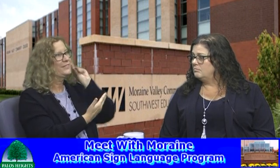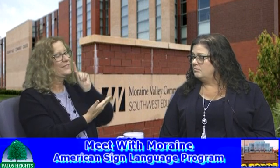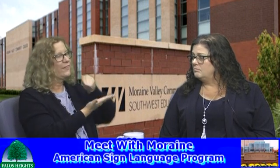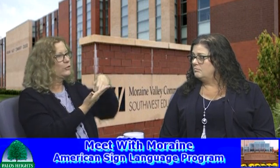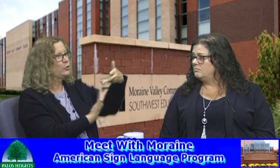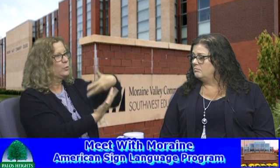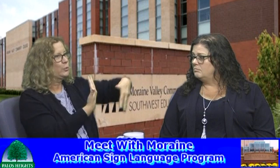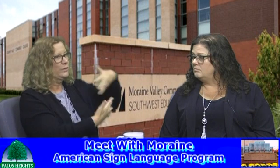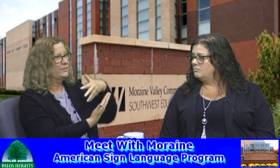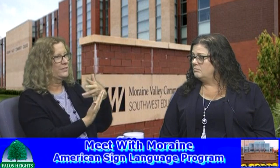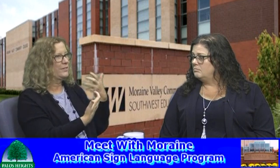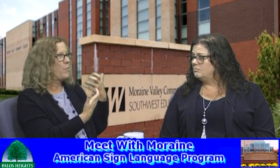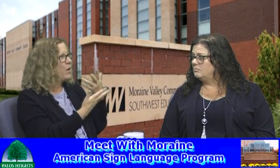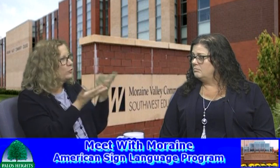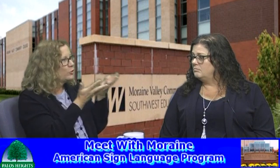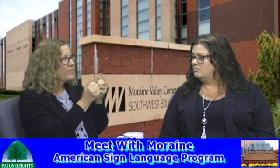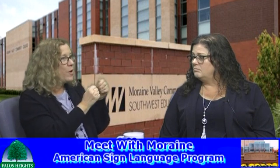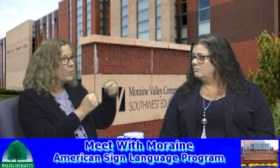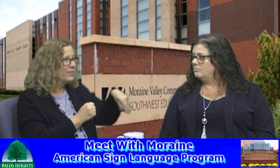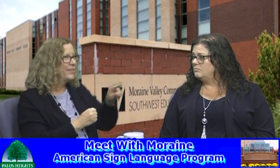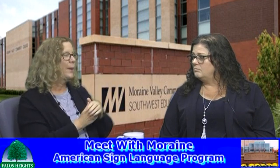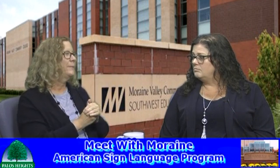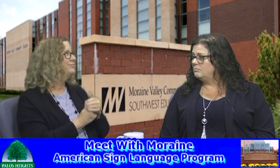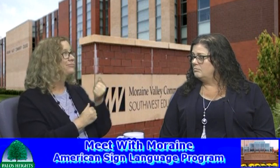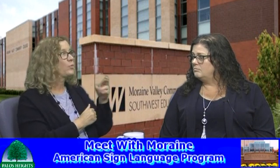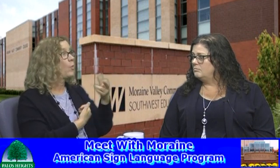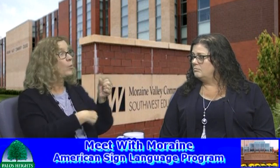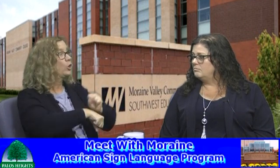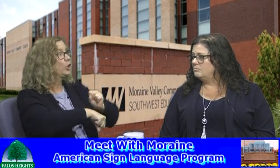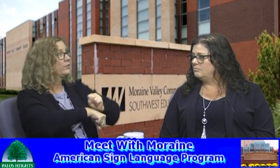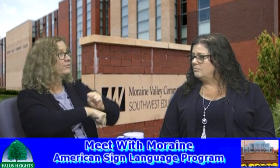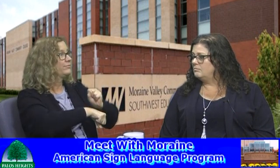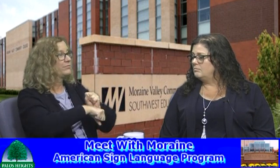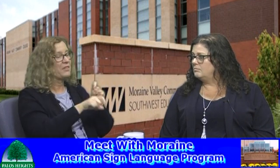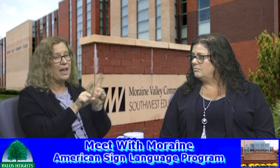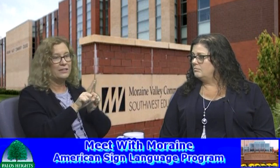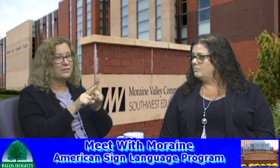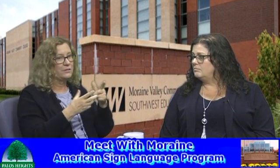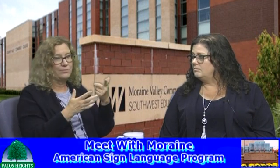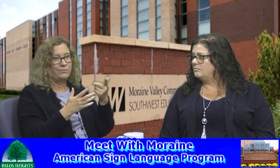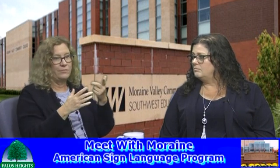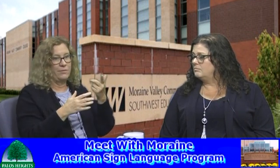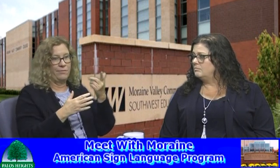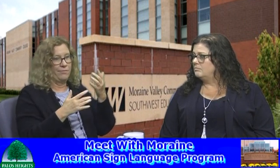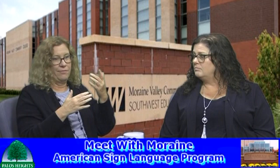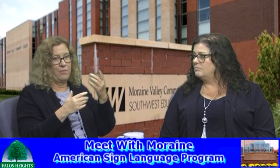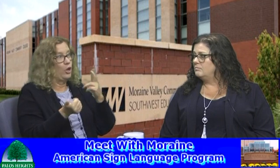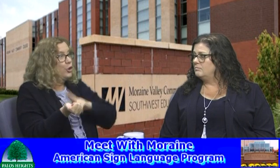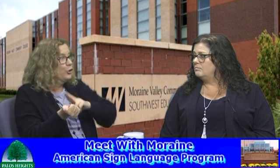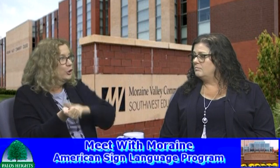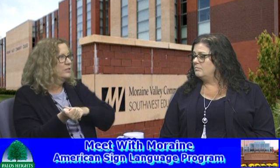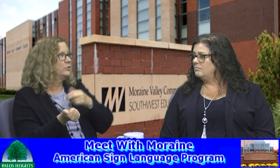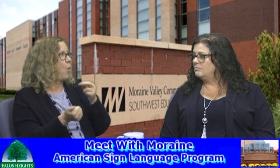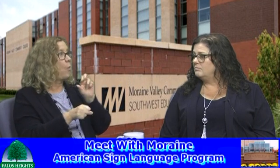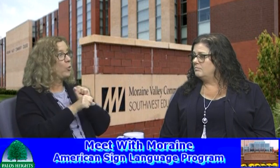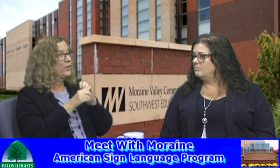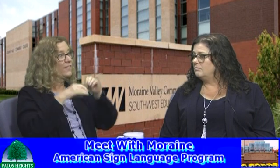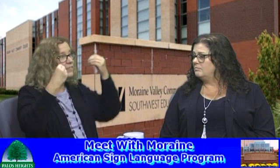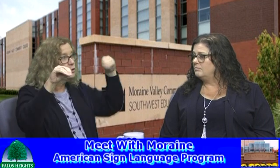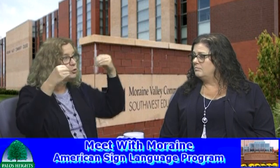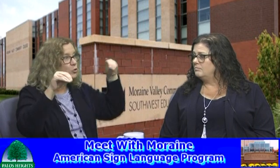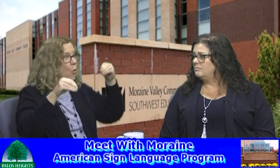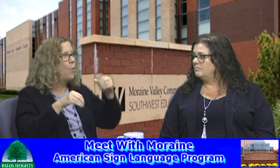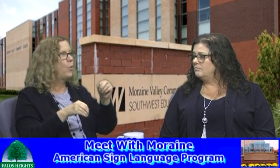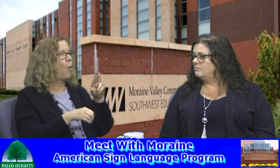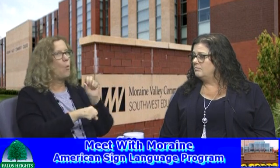education system, the K through 12, where they have deaf students there and they want to be able to interact, maybe attending school. I have a deaf friend there. They